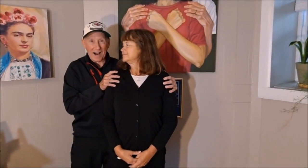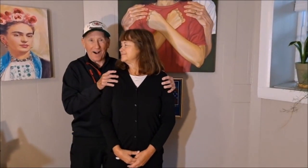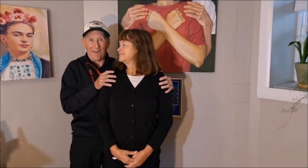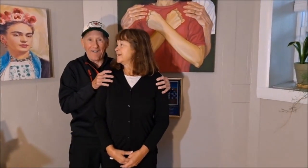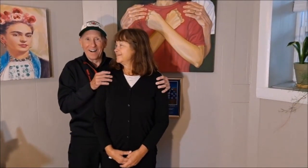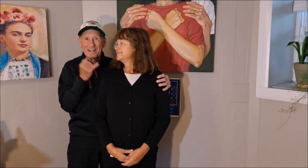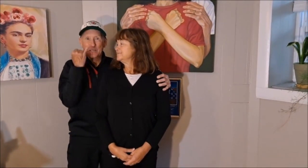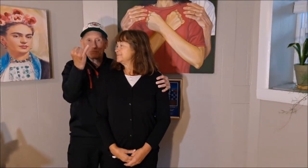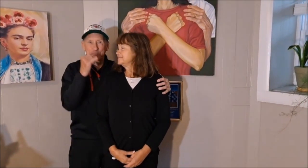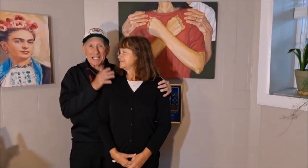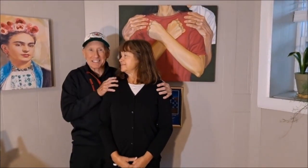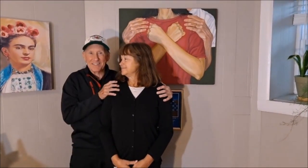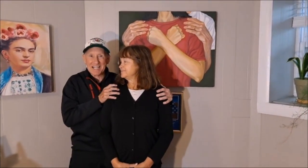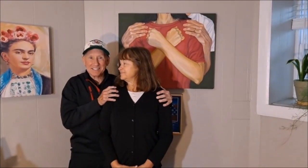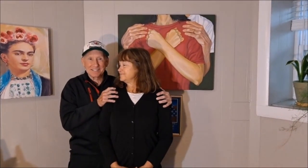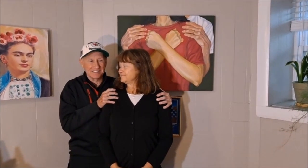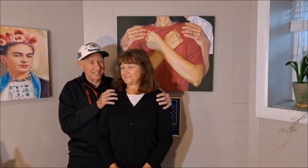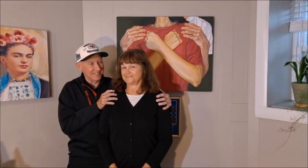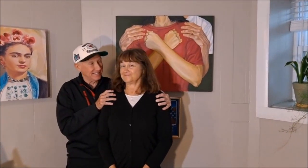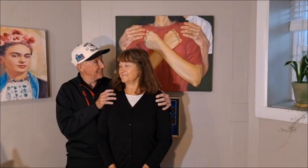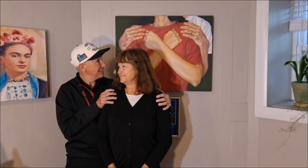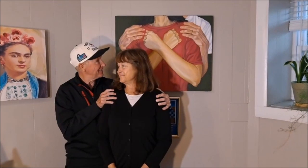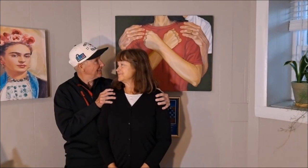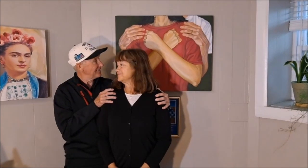Wow, man, did it.